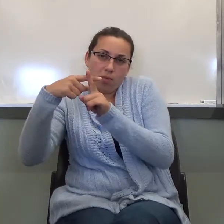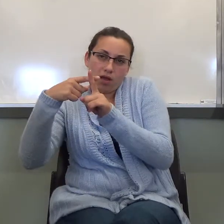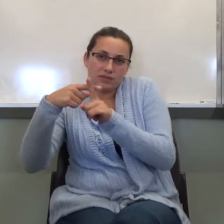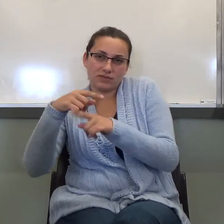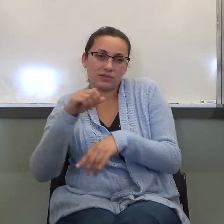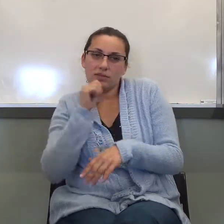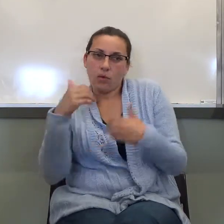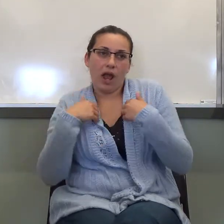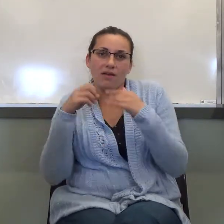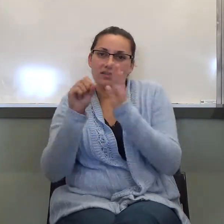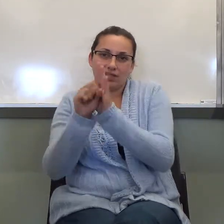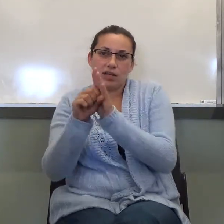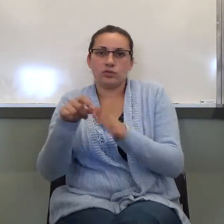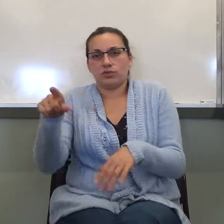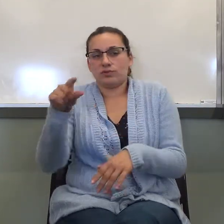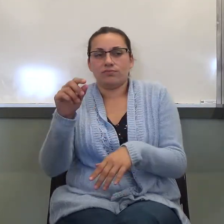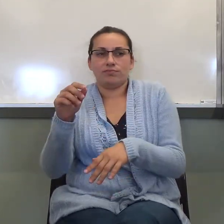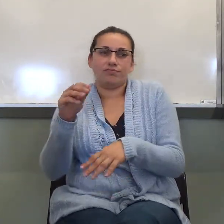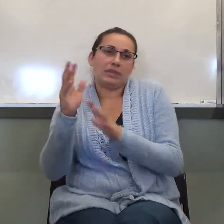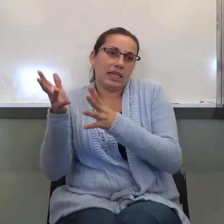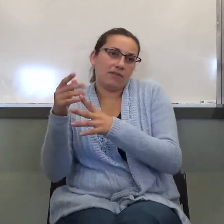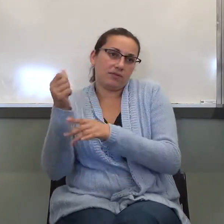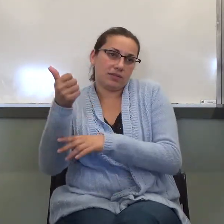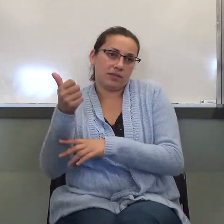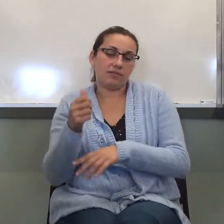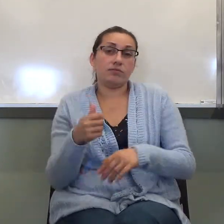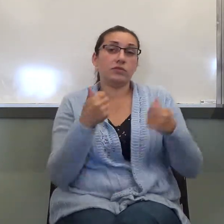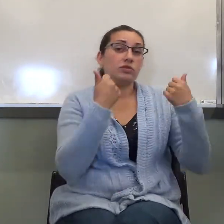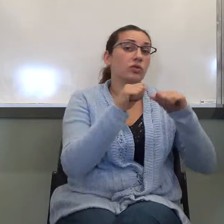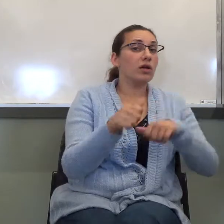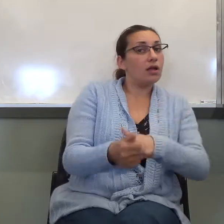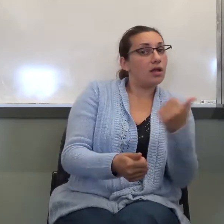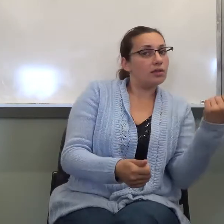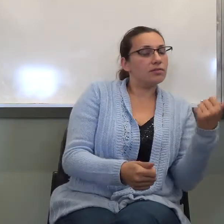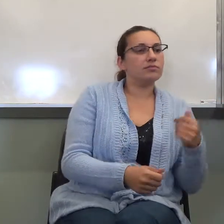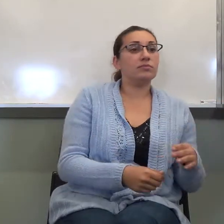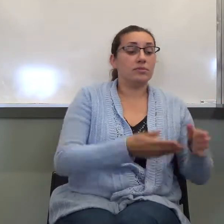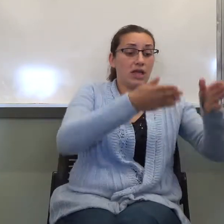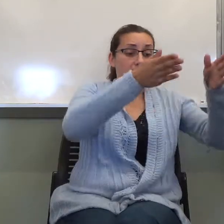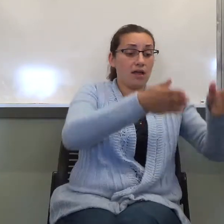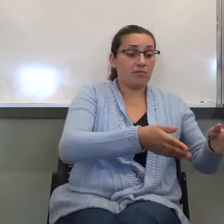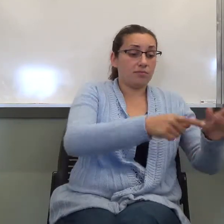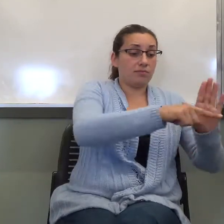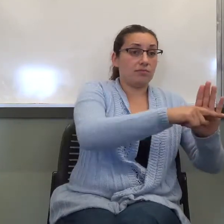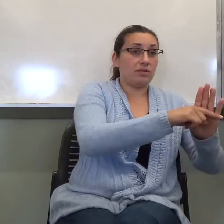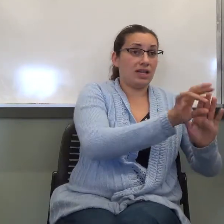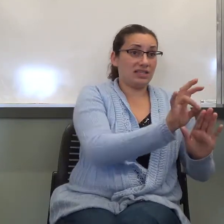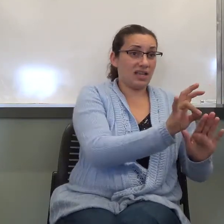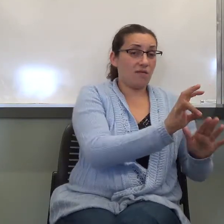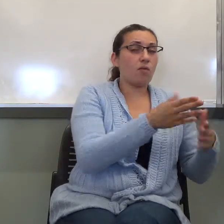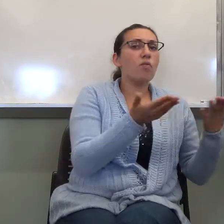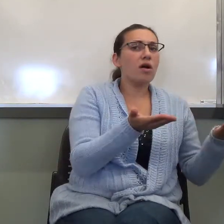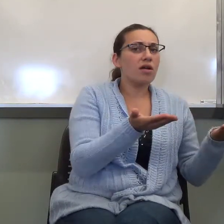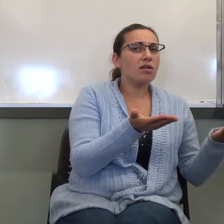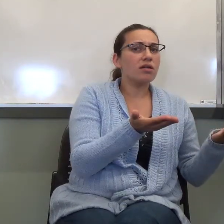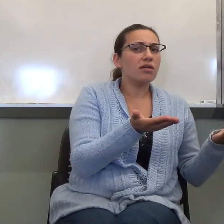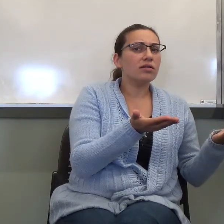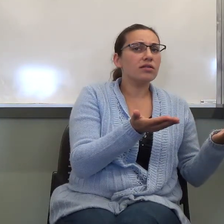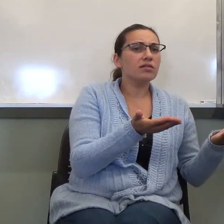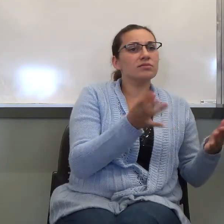positive. All right, let's try this one down here. Okay, the absolute value of minus 7 is? 7. Absolute